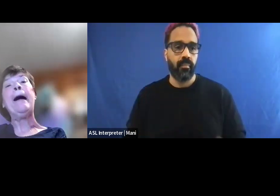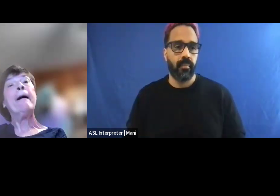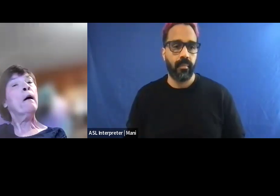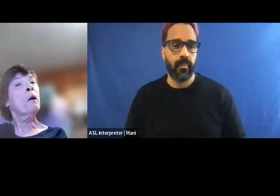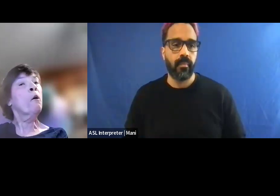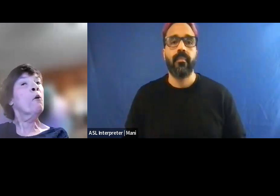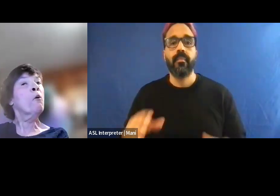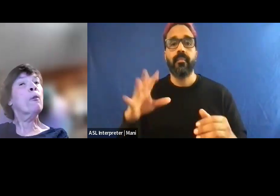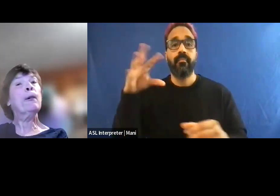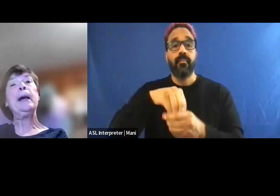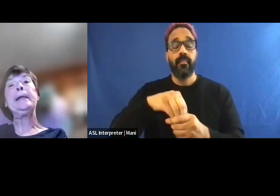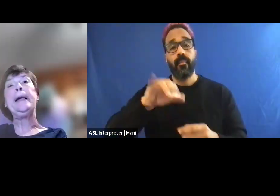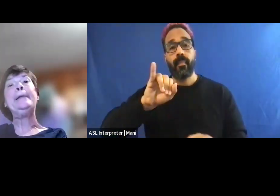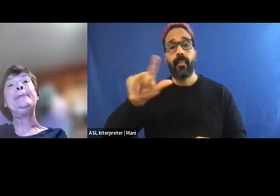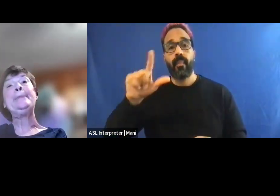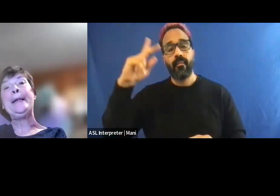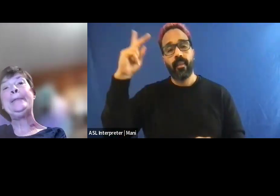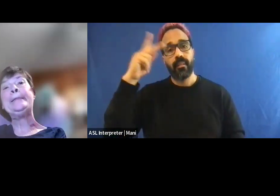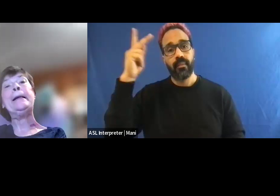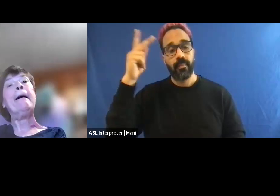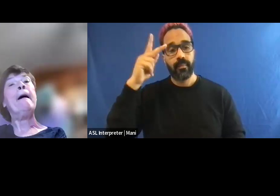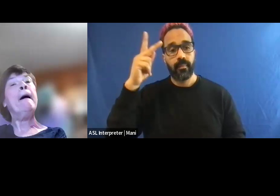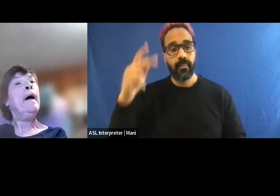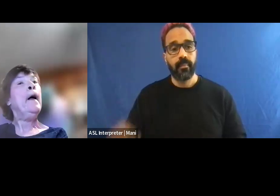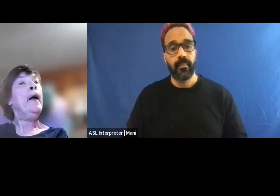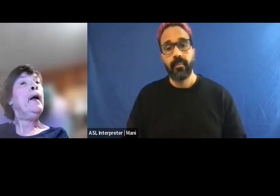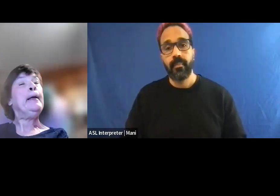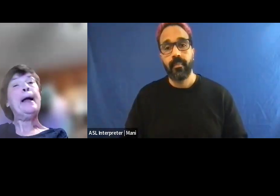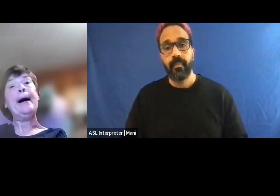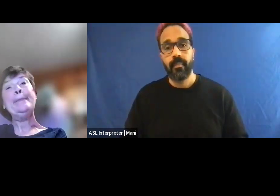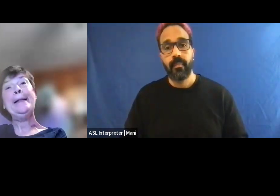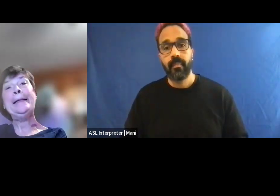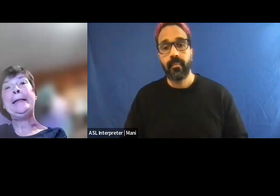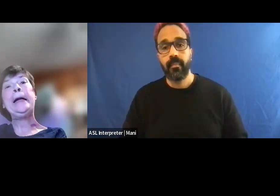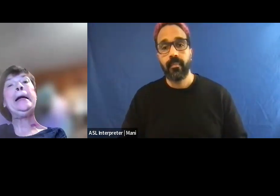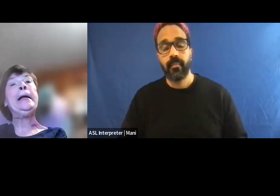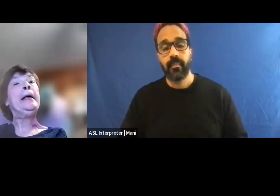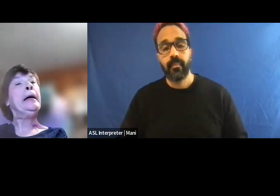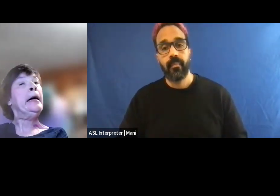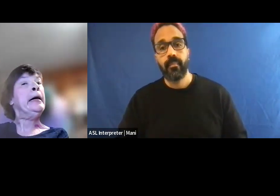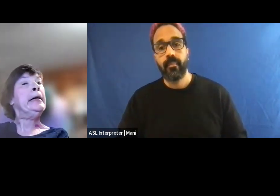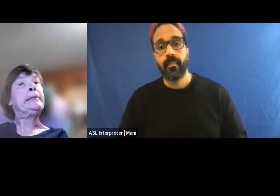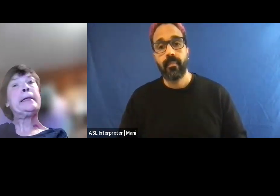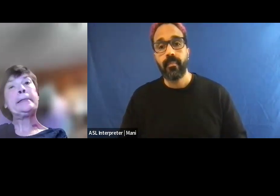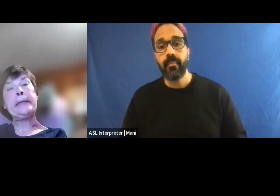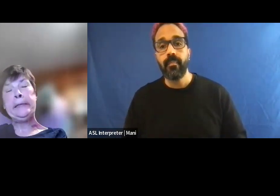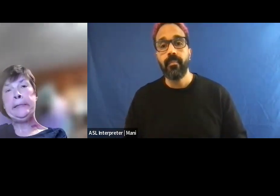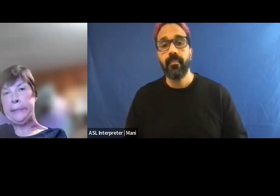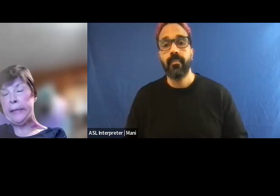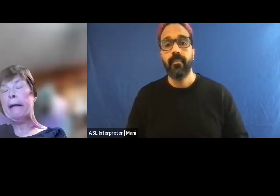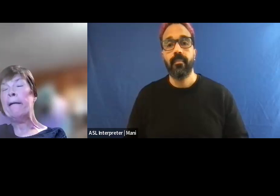means that we give people the ability